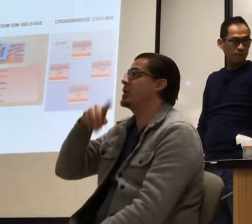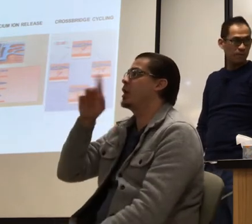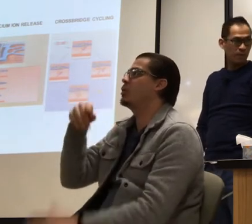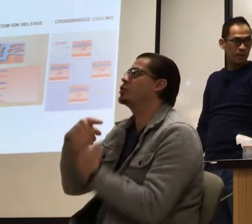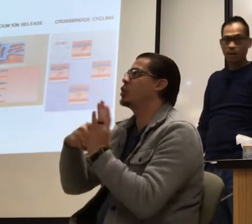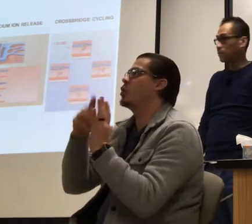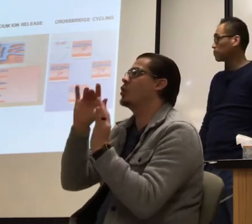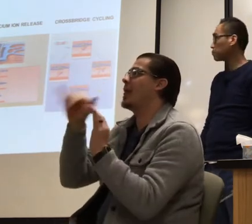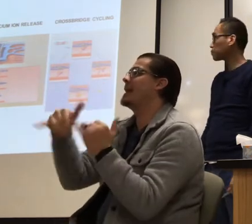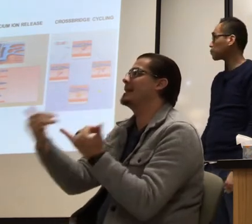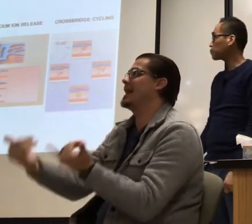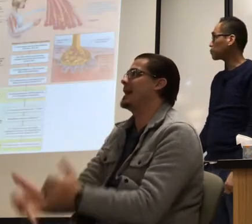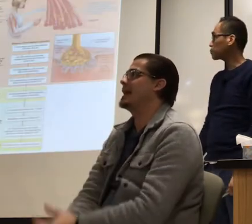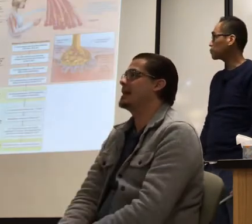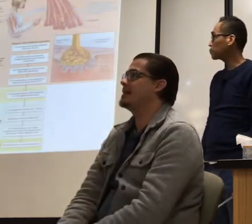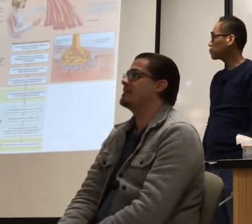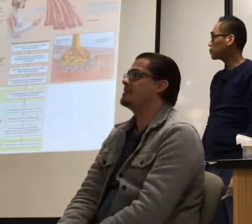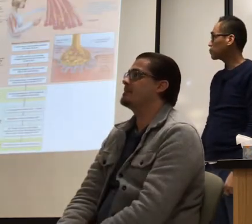today.